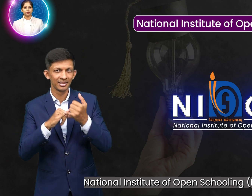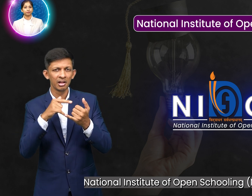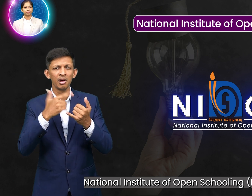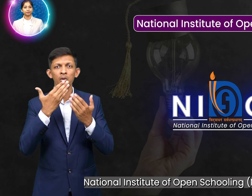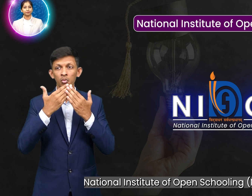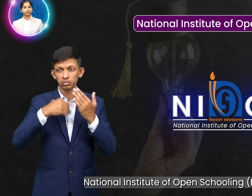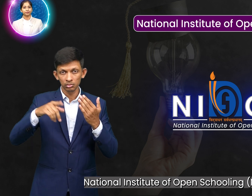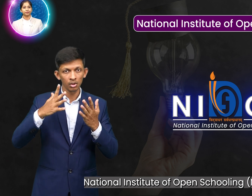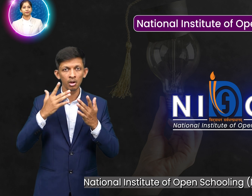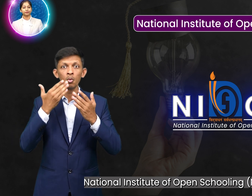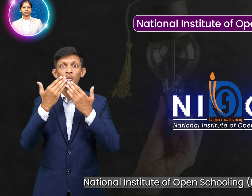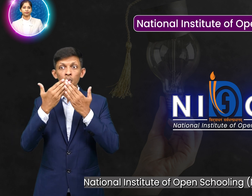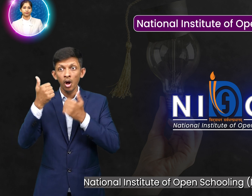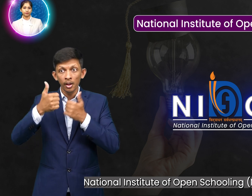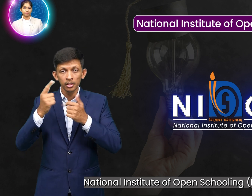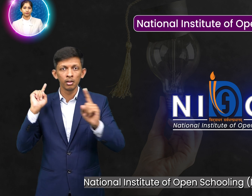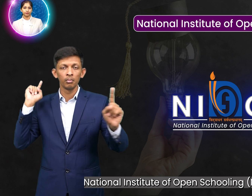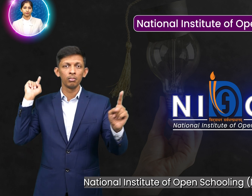NIOS,